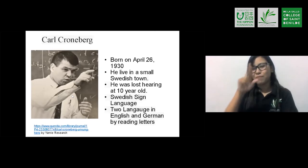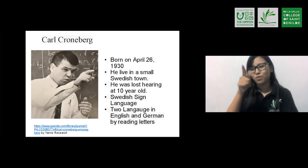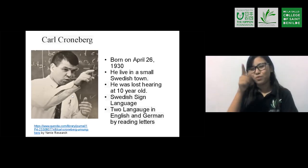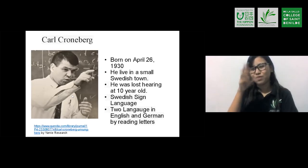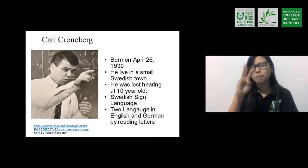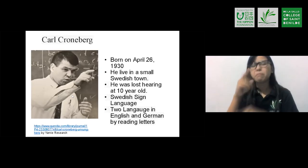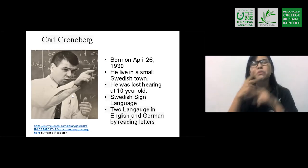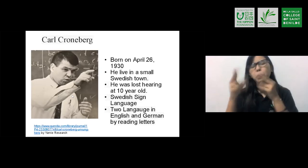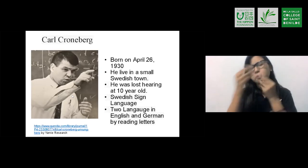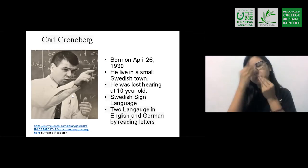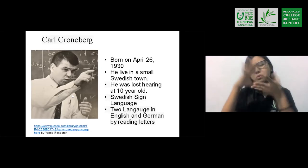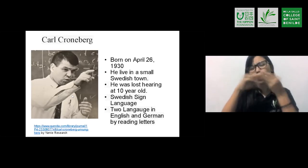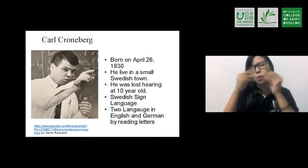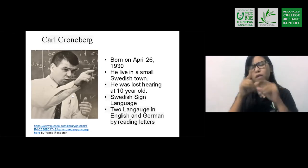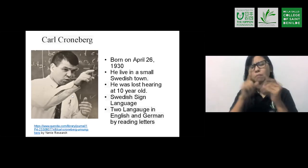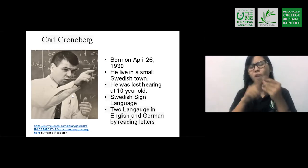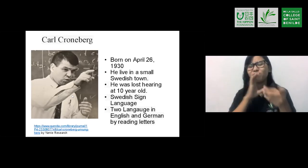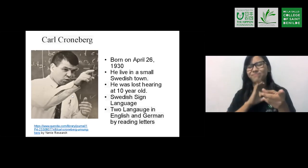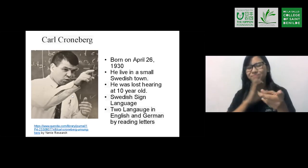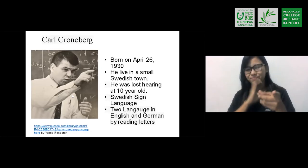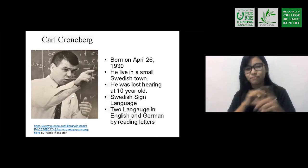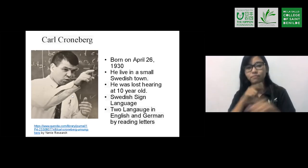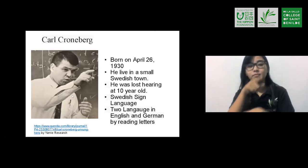Who lived in Sweden,